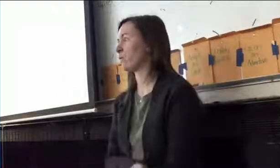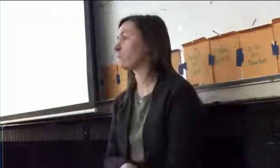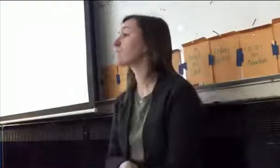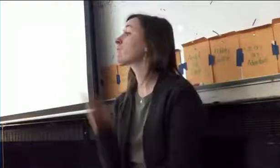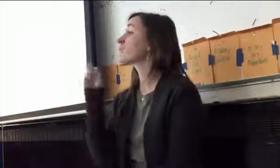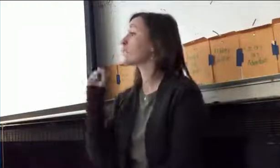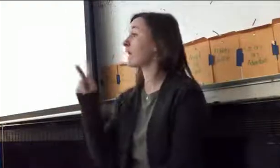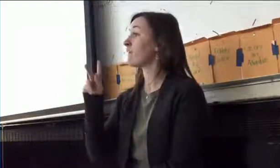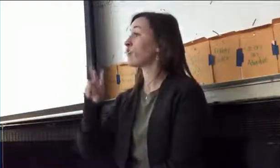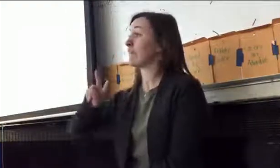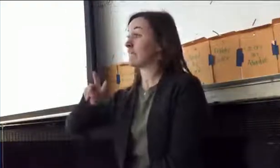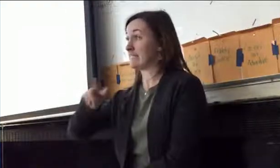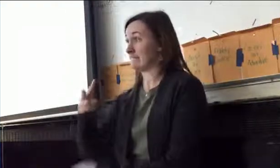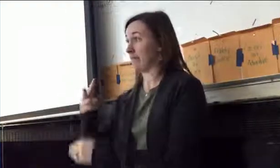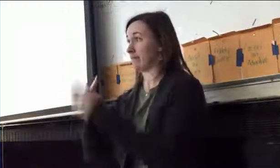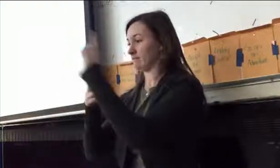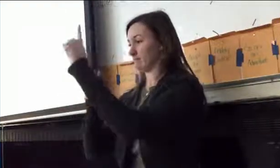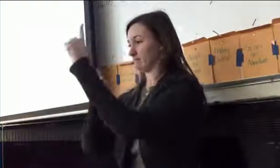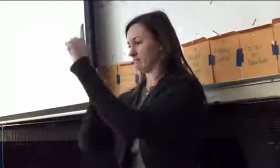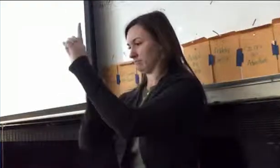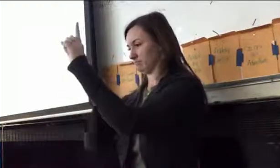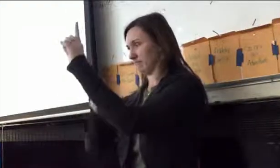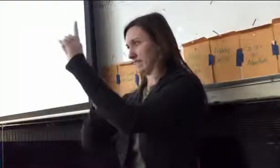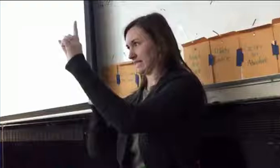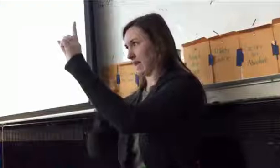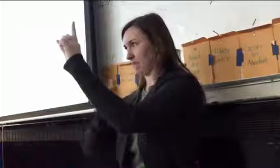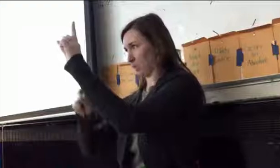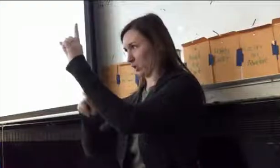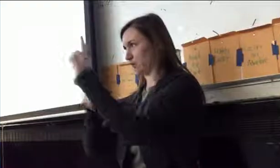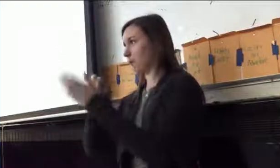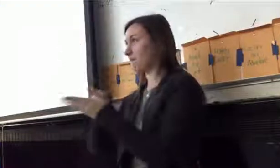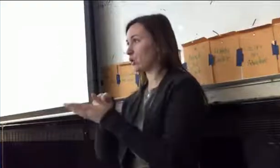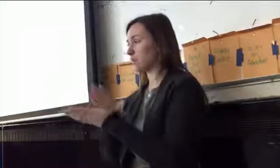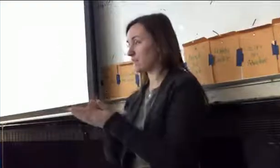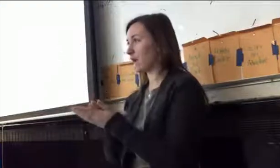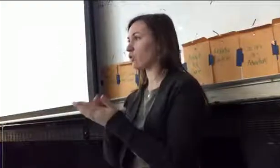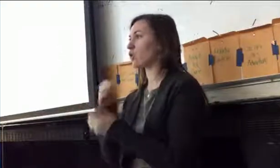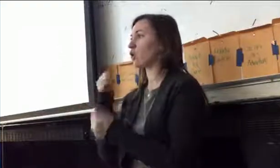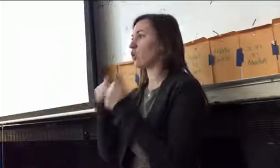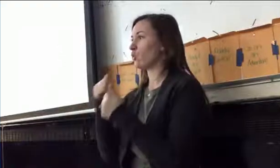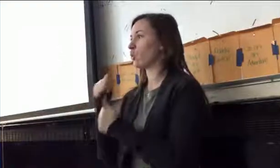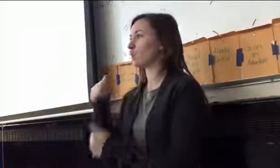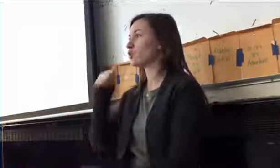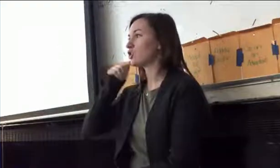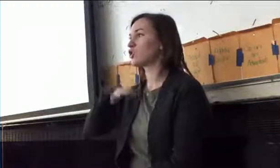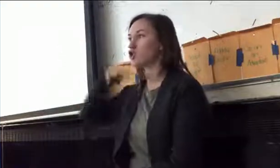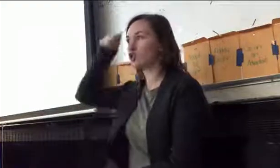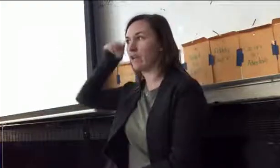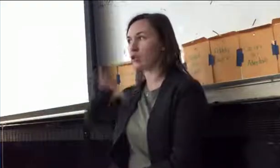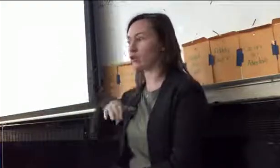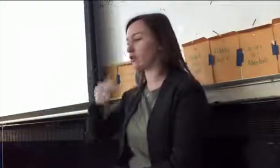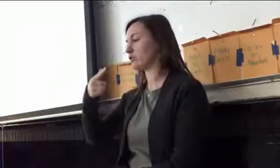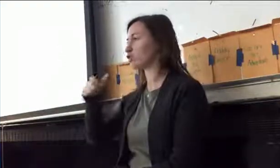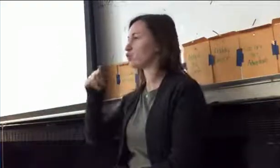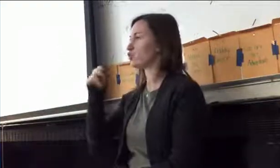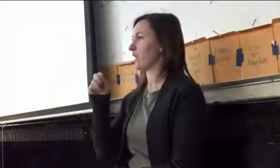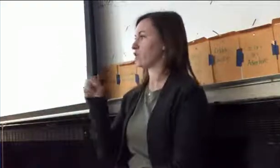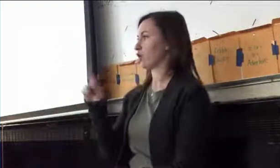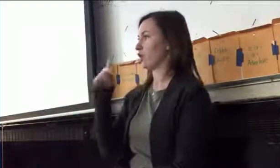And then for the second bullet, I want you to write down, what gender do you think these people are?